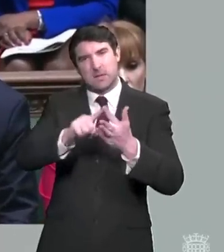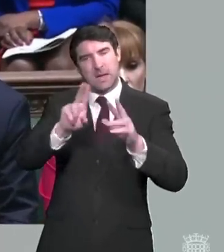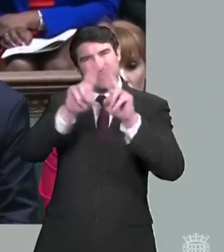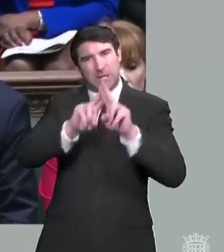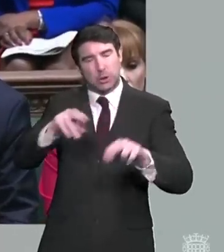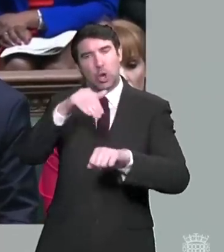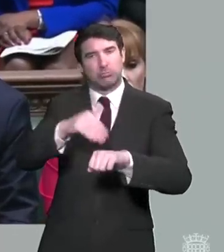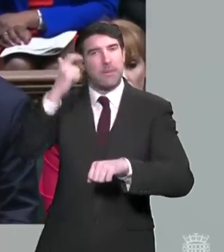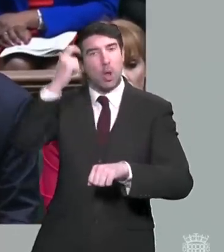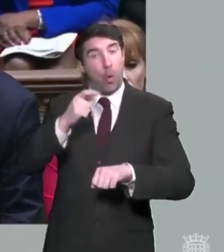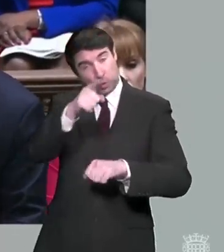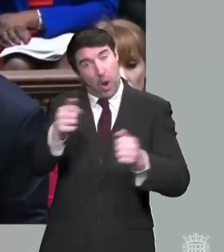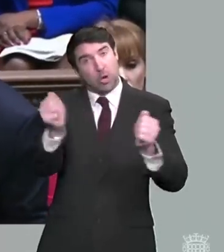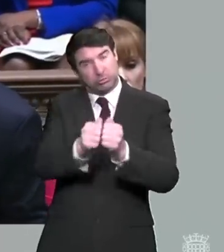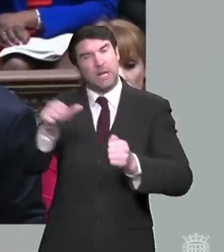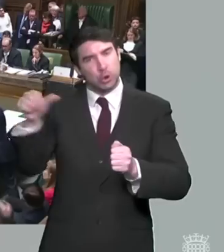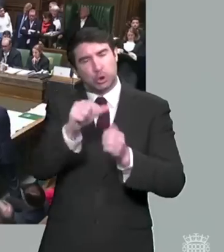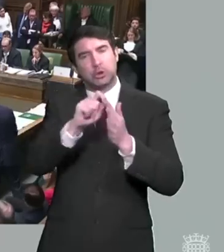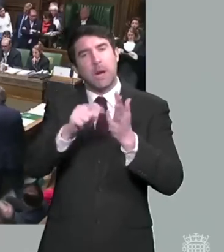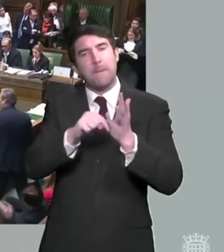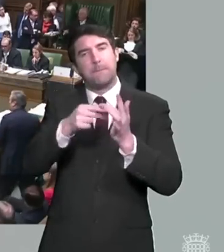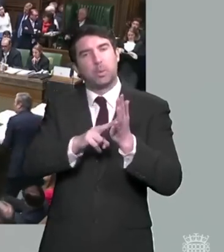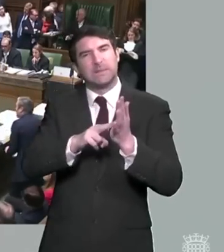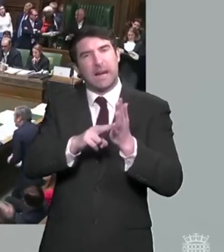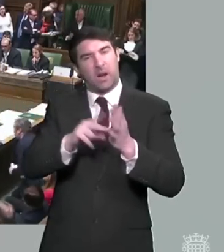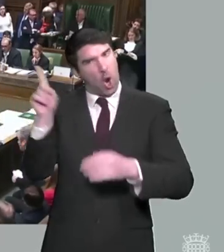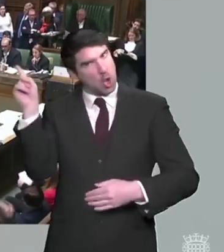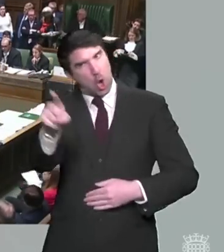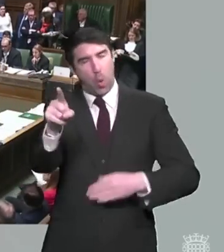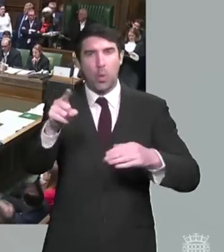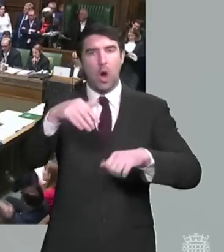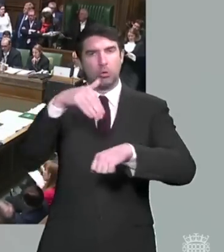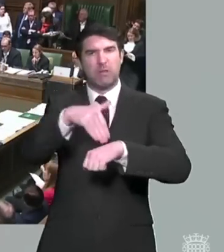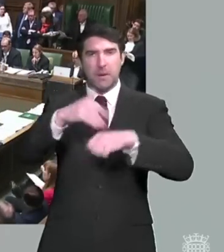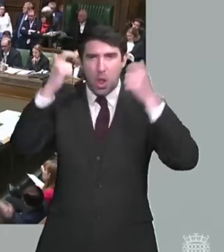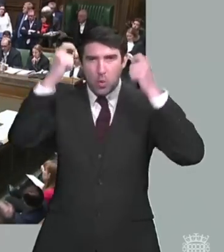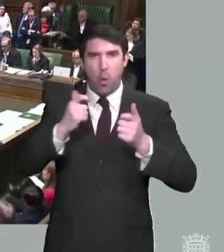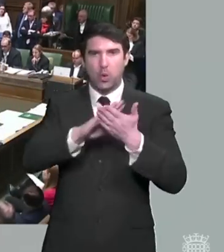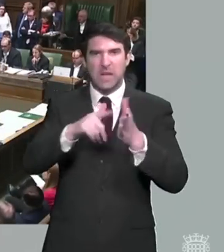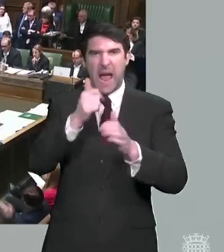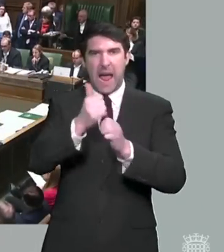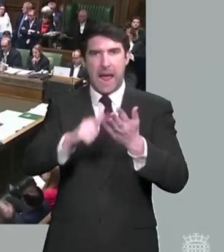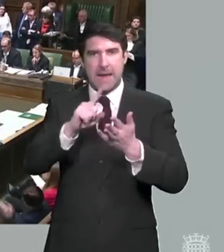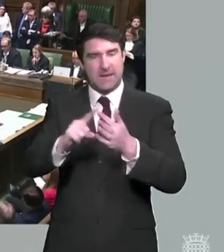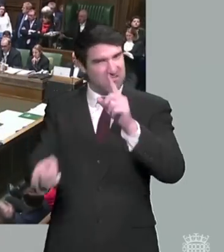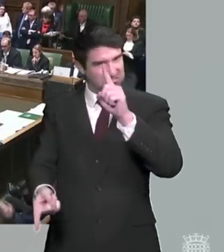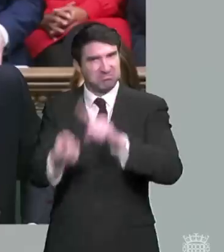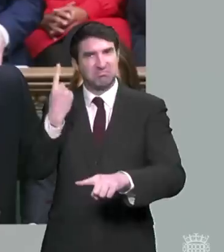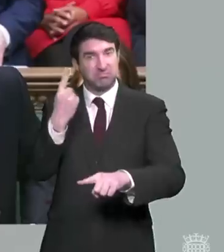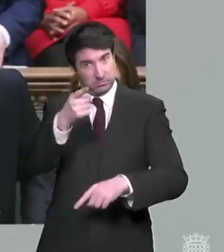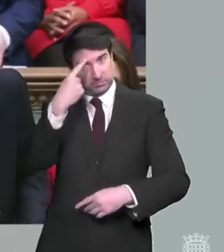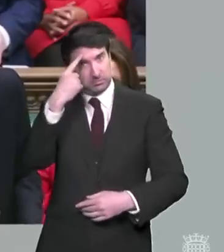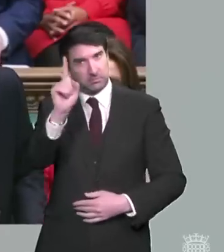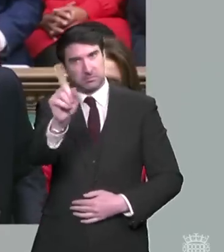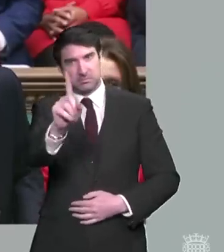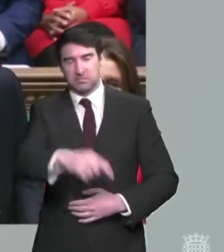at The Hague and face justice? Prime Minister. Mr. Speaker, the Right Honourable Gentleman is